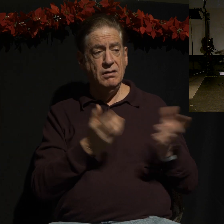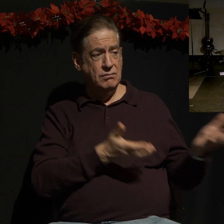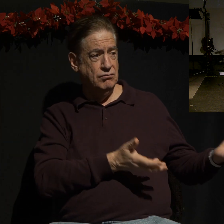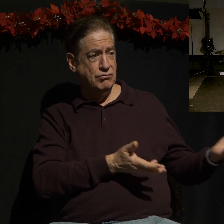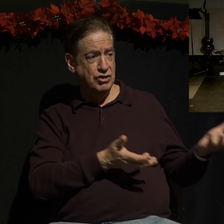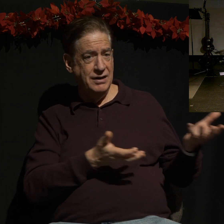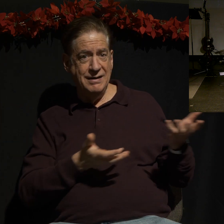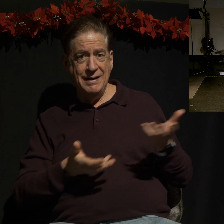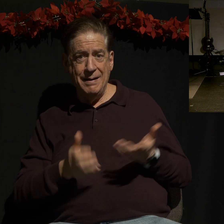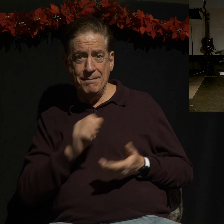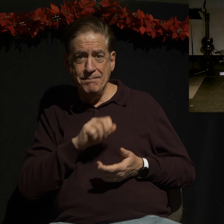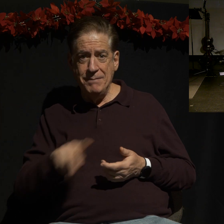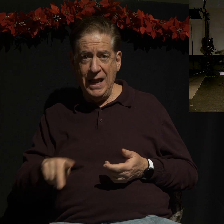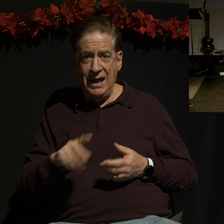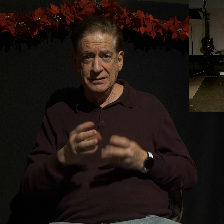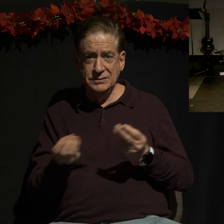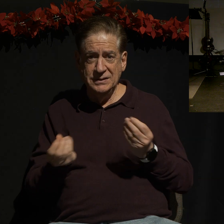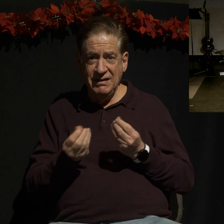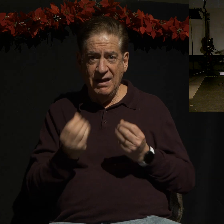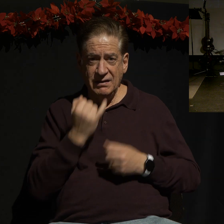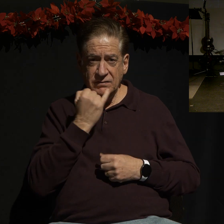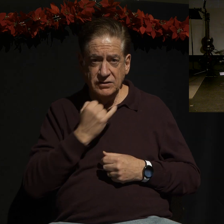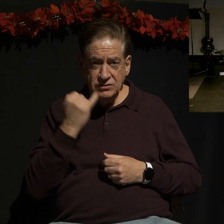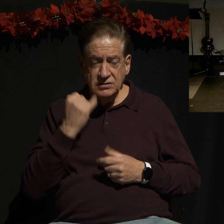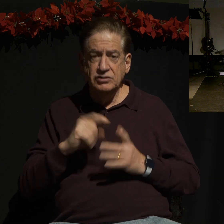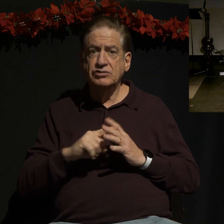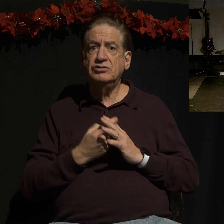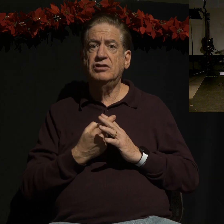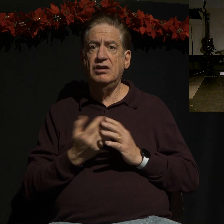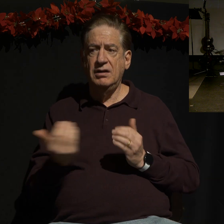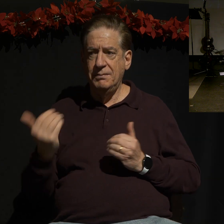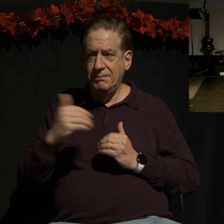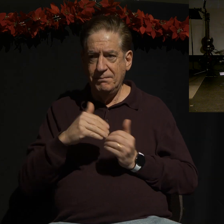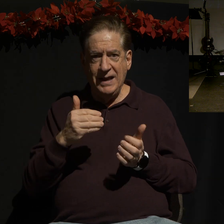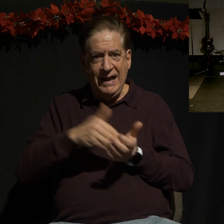back to the land of Israel. They start to rebuild.